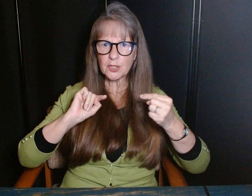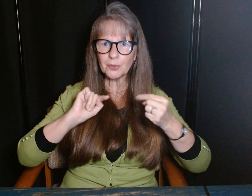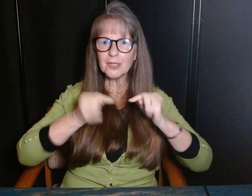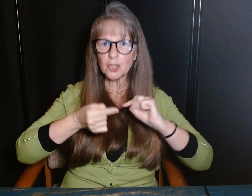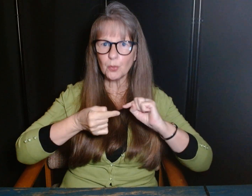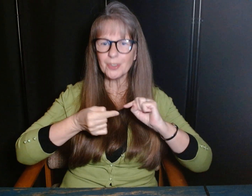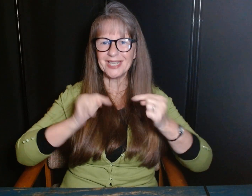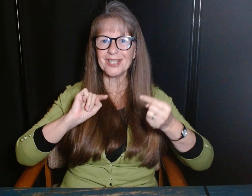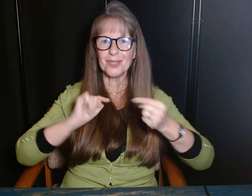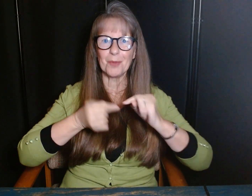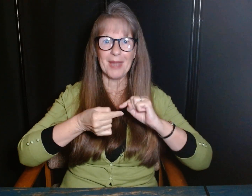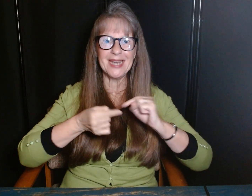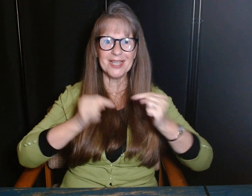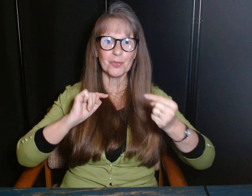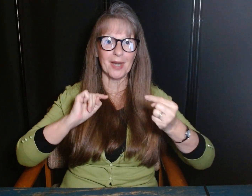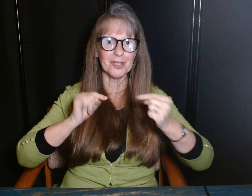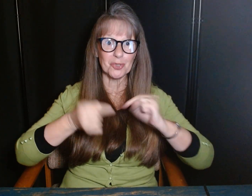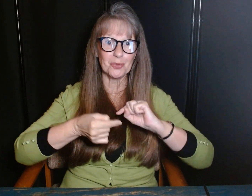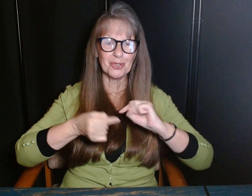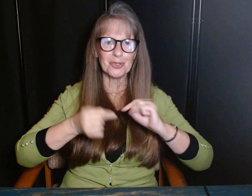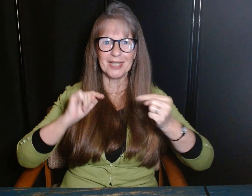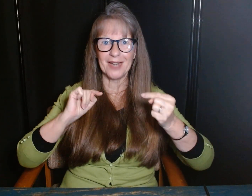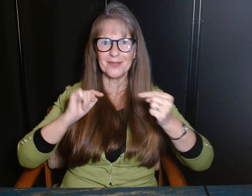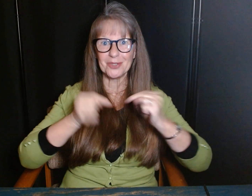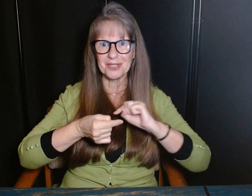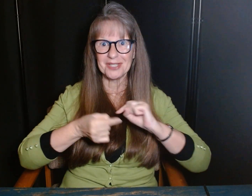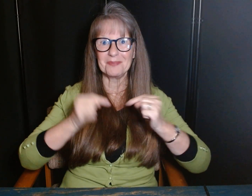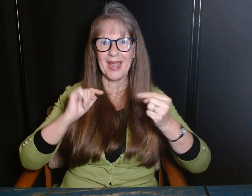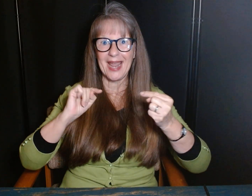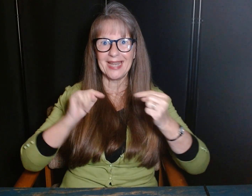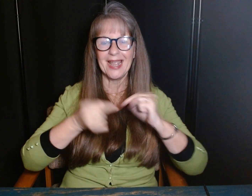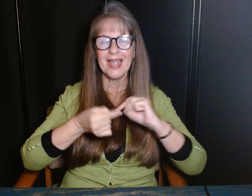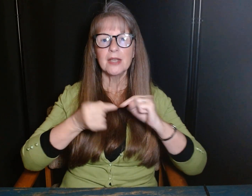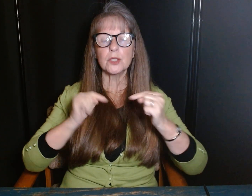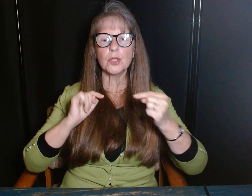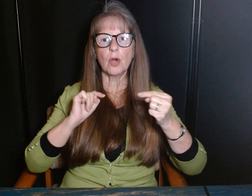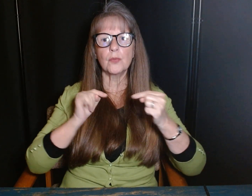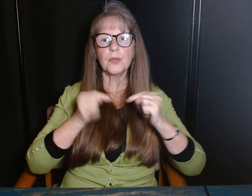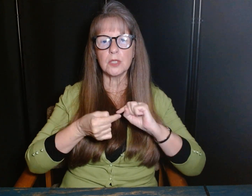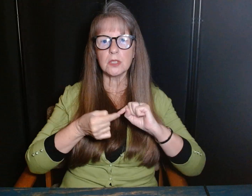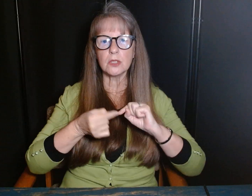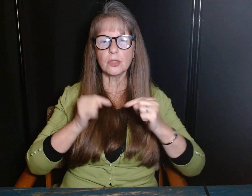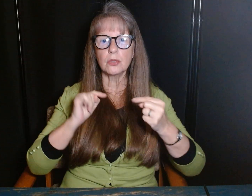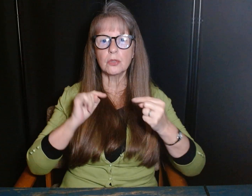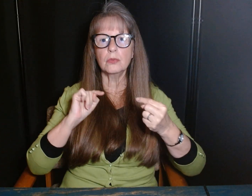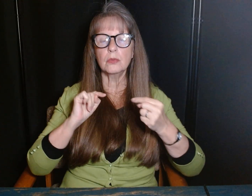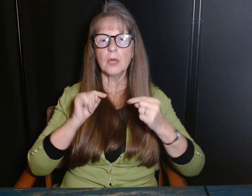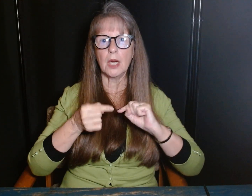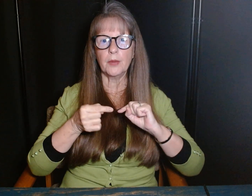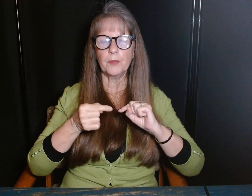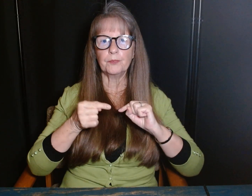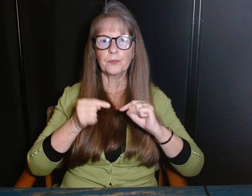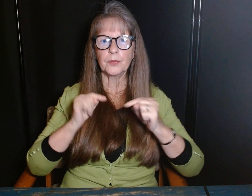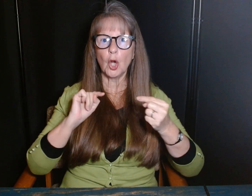that twisting because that's what pain is, right? It's usually kind of a twisting pain. So this is to